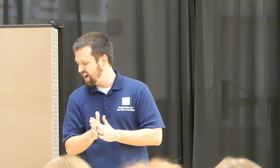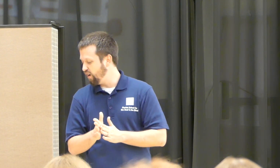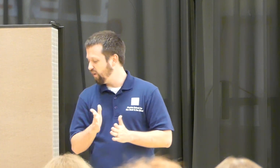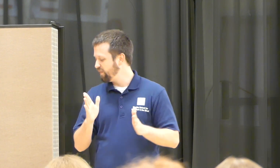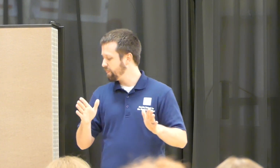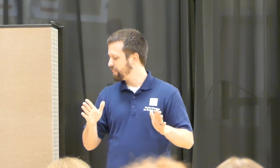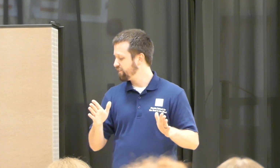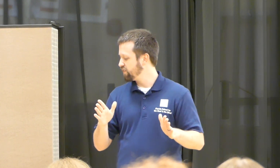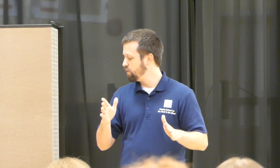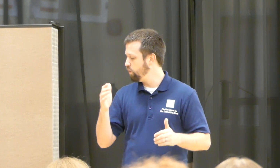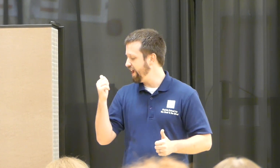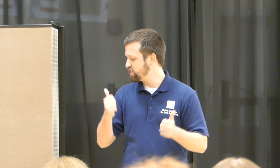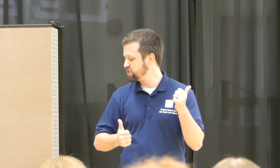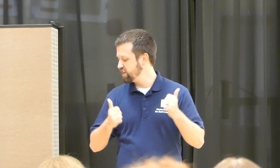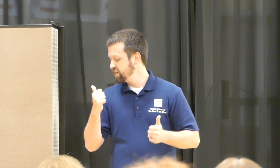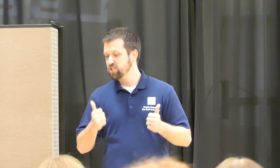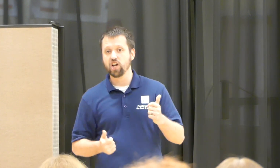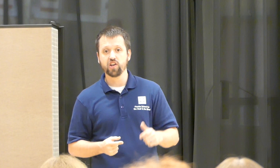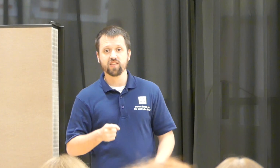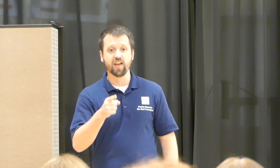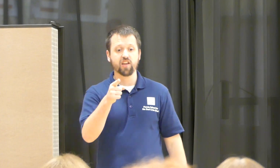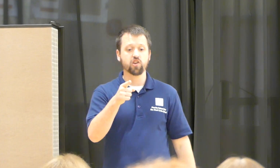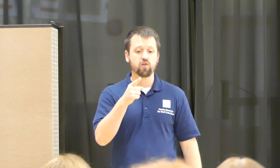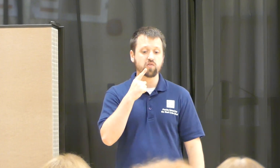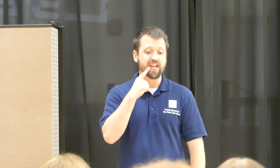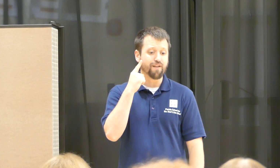So, which? So you can say you, deaf,